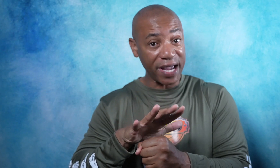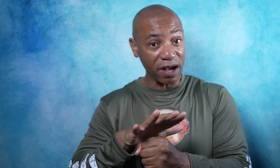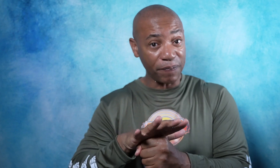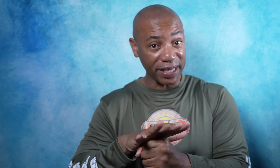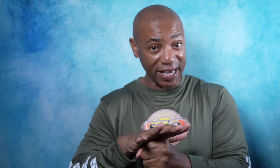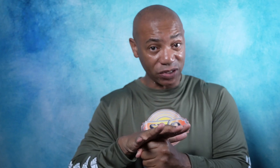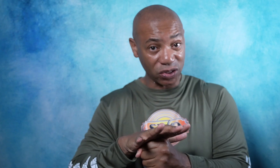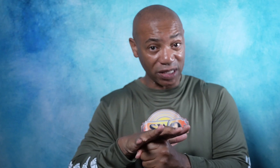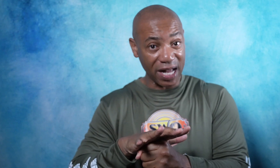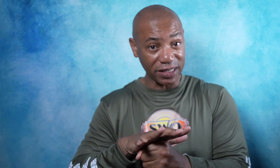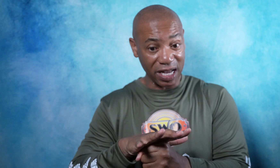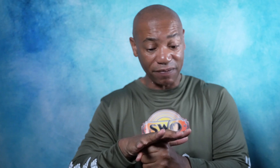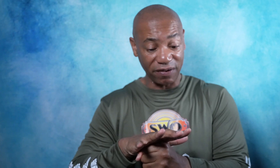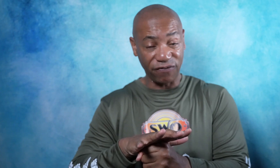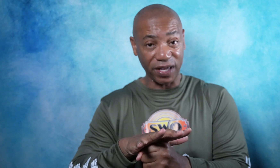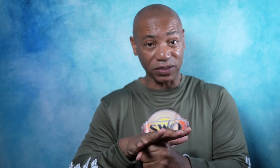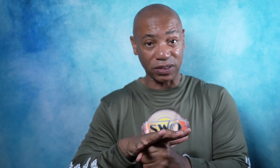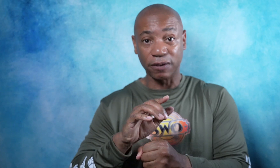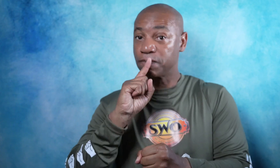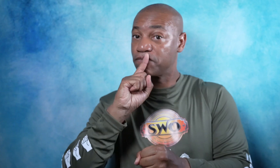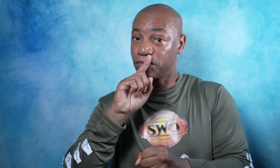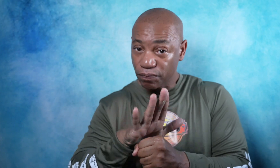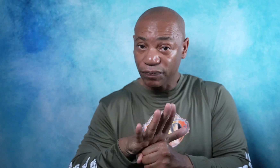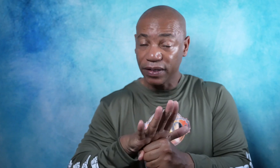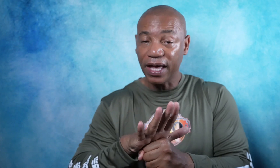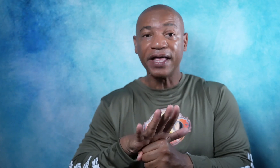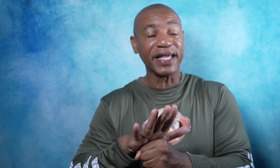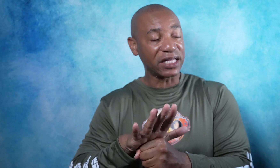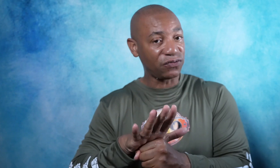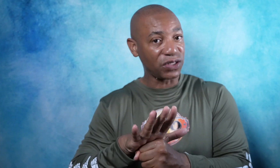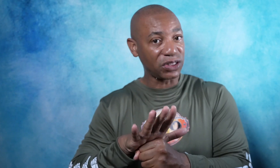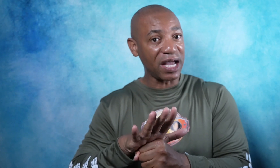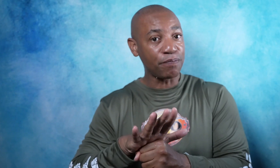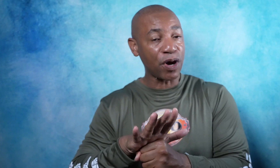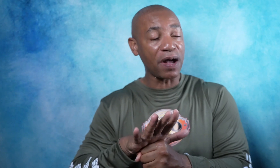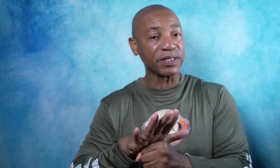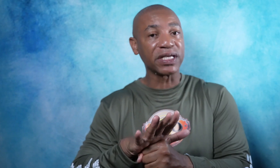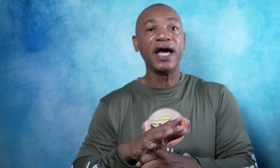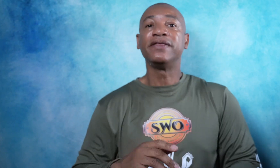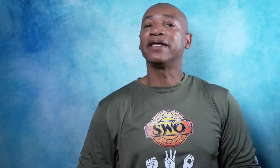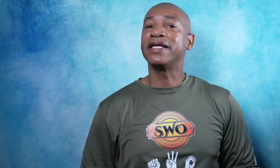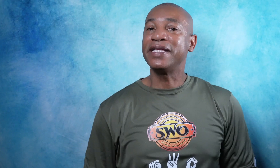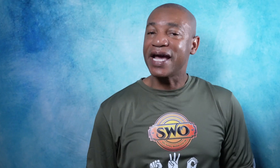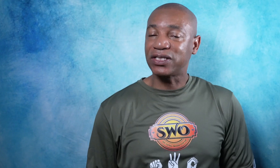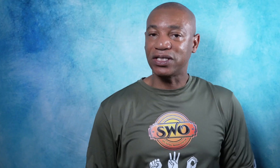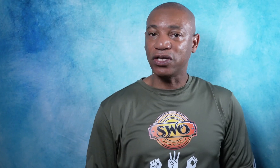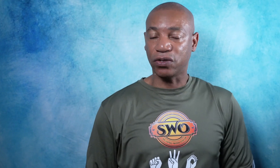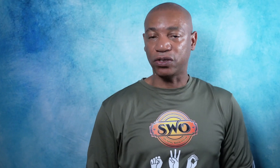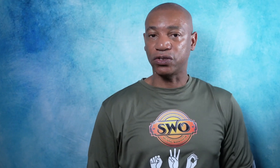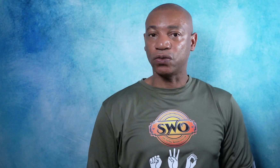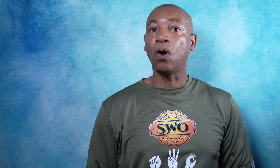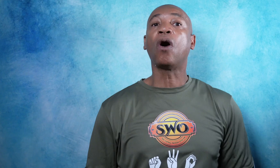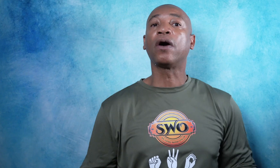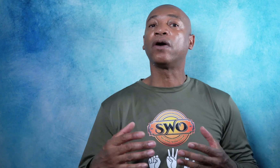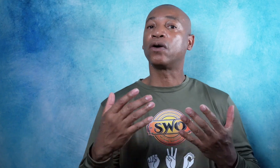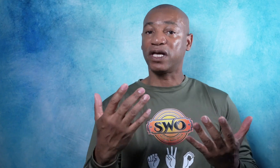up against the non-dominant fist. That is for the sign promise. Now the next thing you're going to do are going to